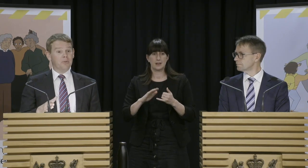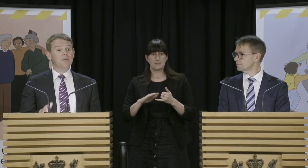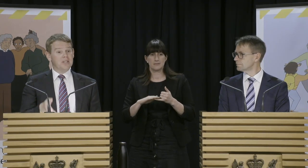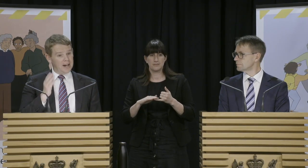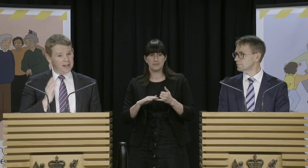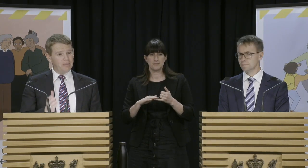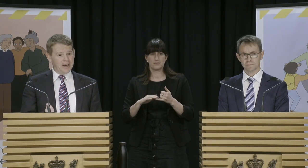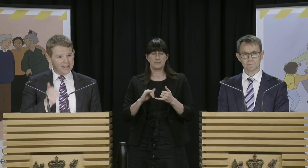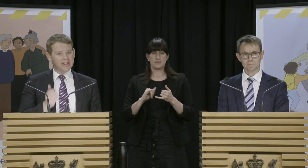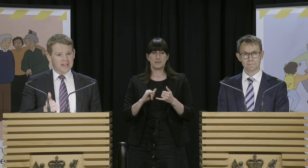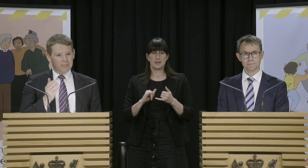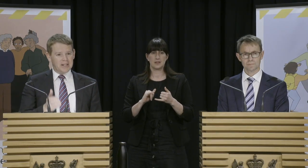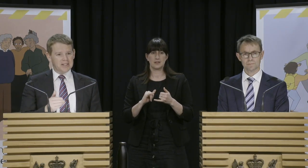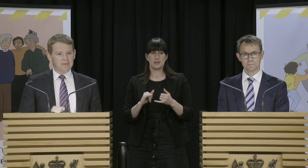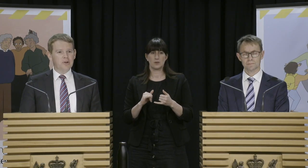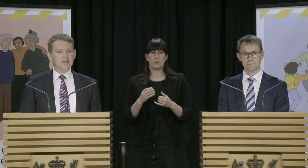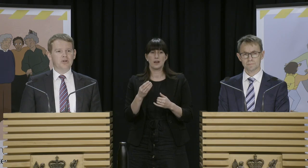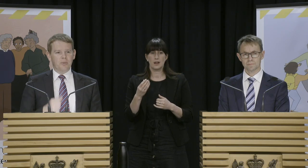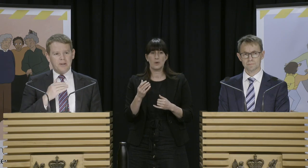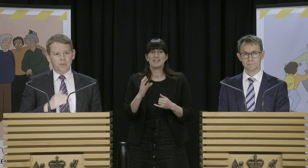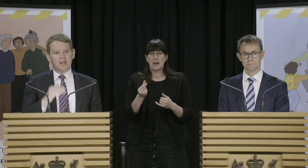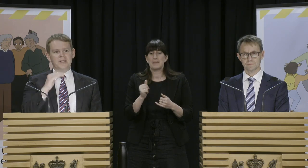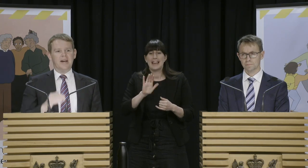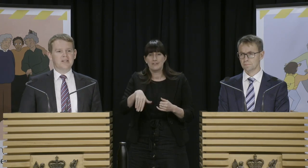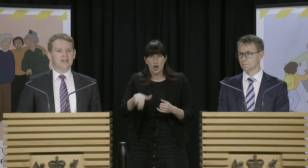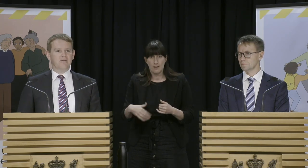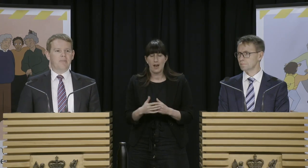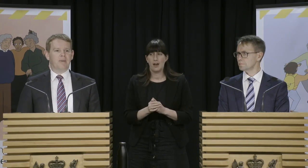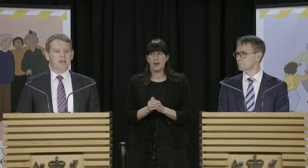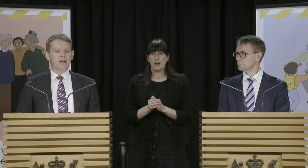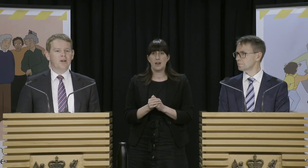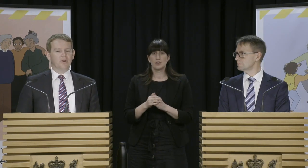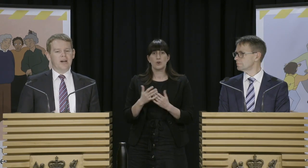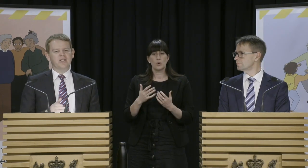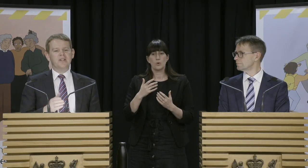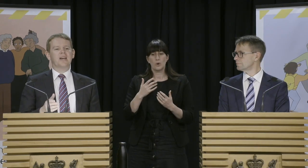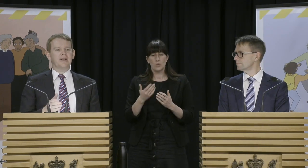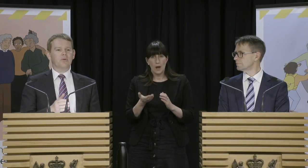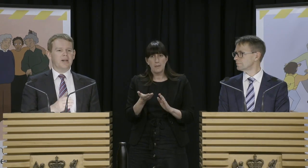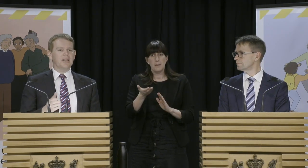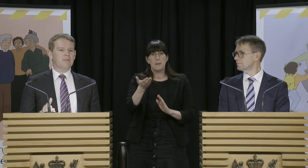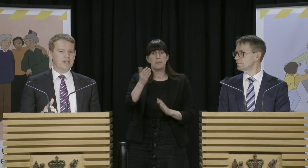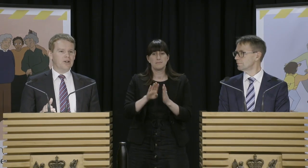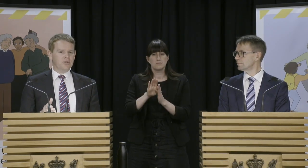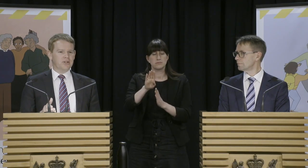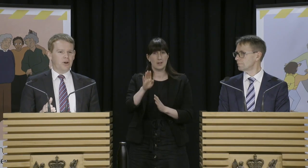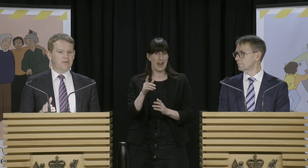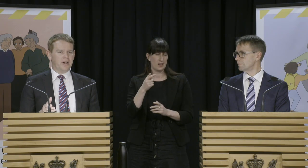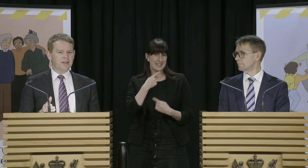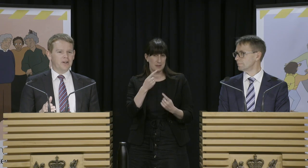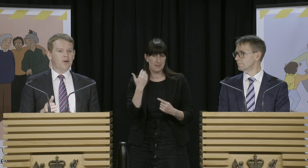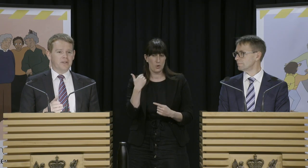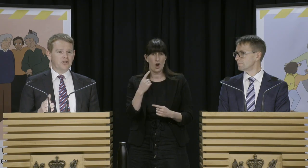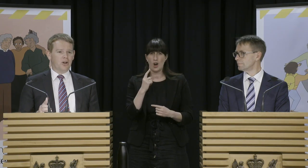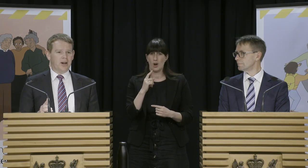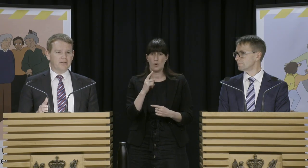mid-month onwards, we start getting bigger deliveries, which will mean that we then start to ramp up again. Well, as I've indicated, we're going to get 1 million doses over